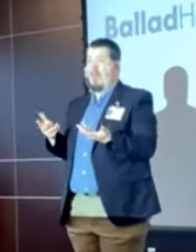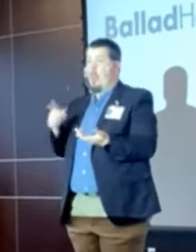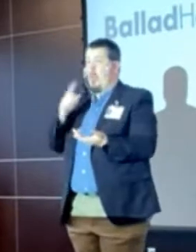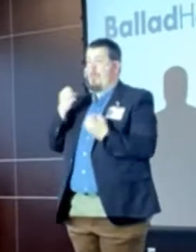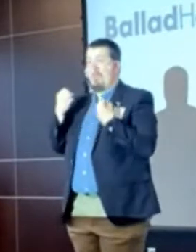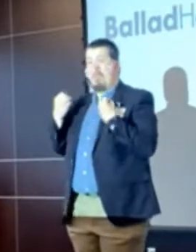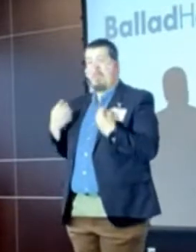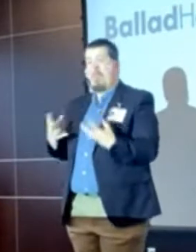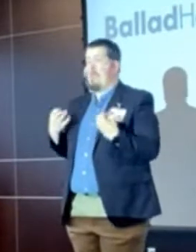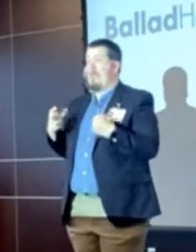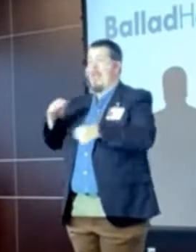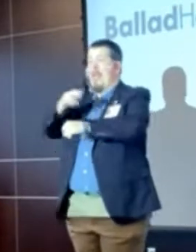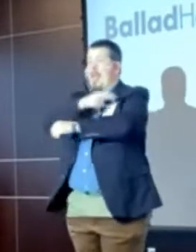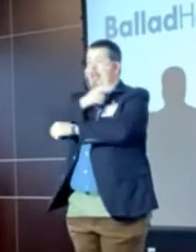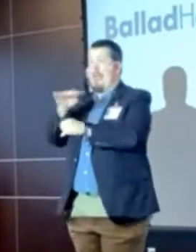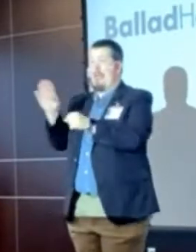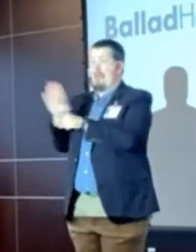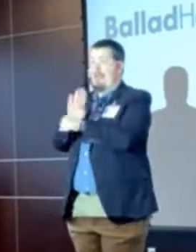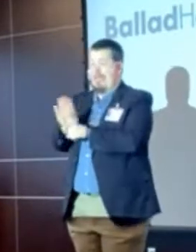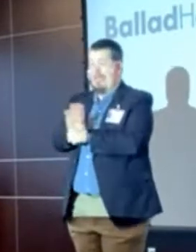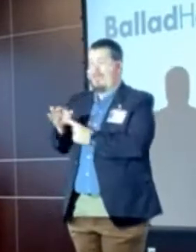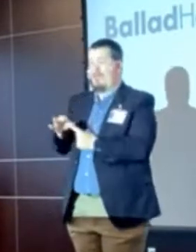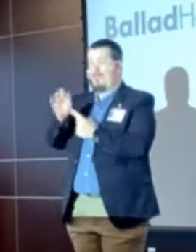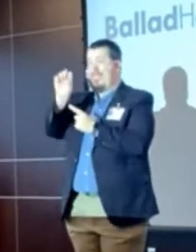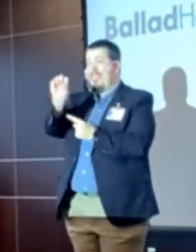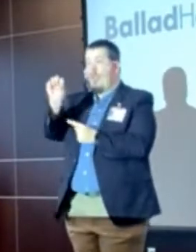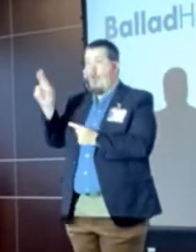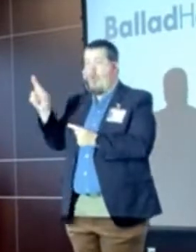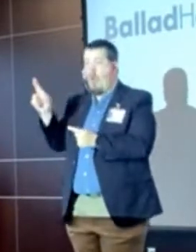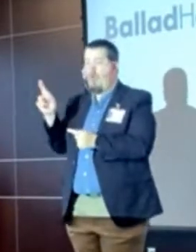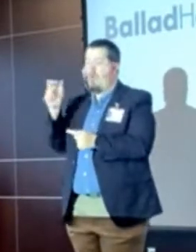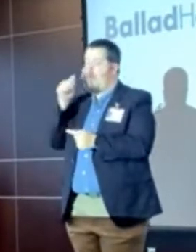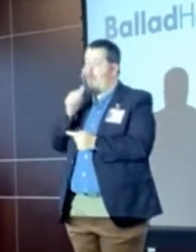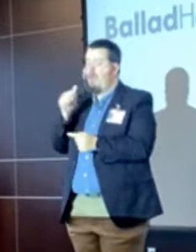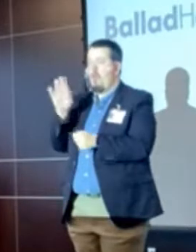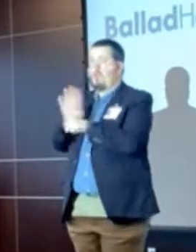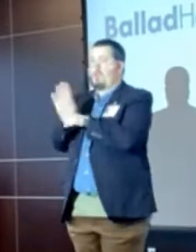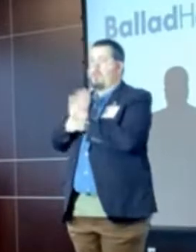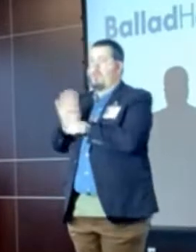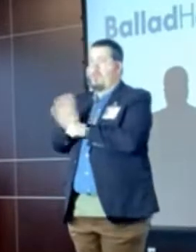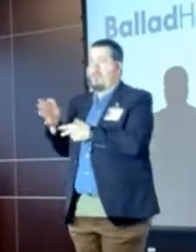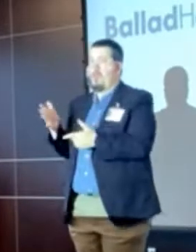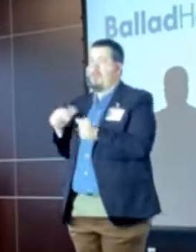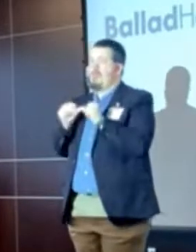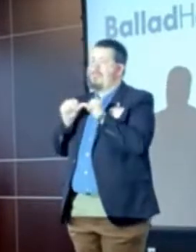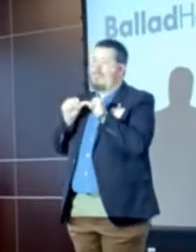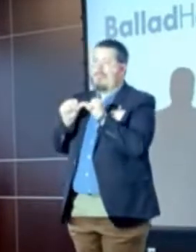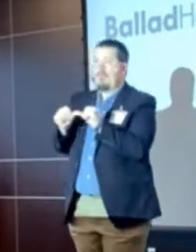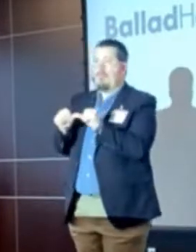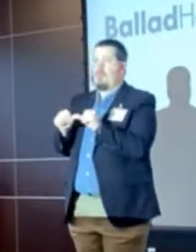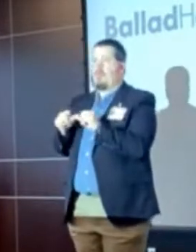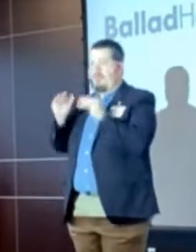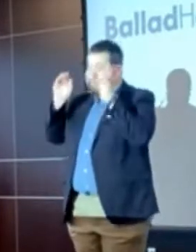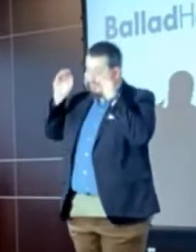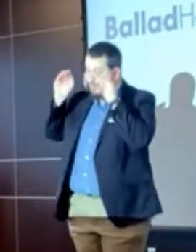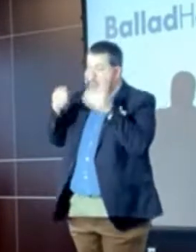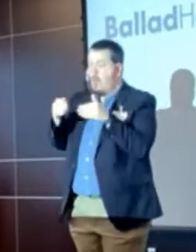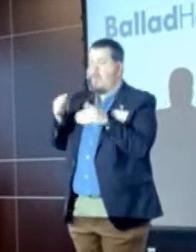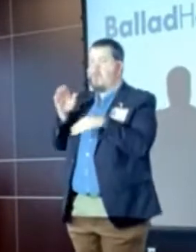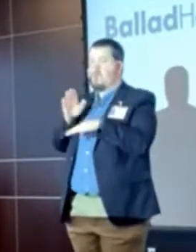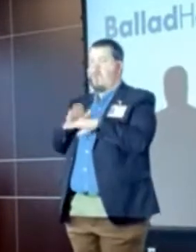our hospitals are very busy, especially the emergency departments, on a day-by-day basis. We will continue to focus